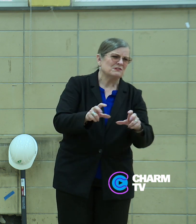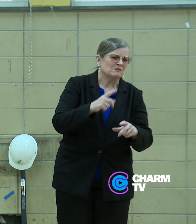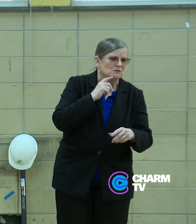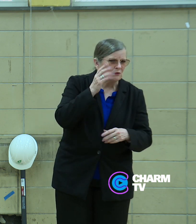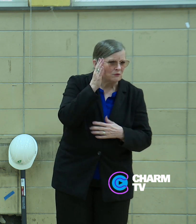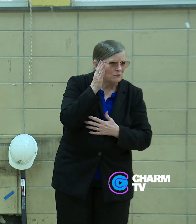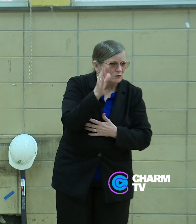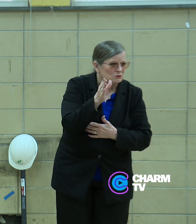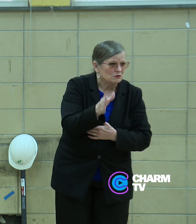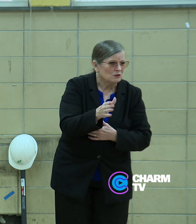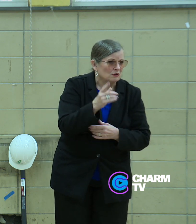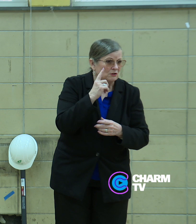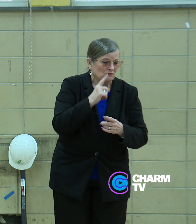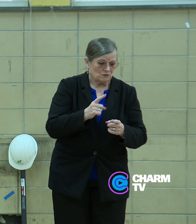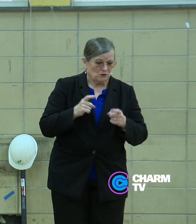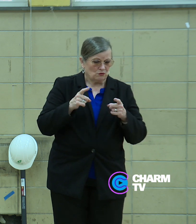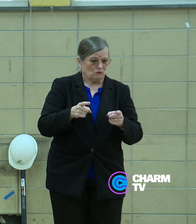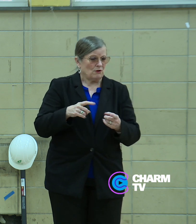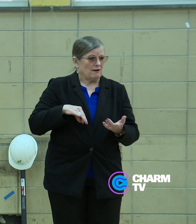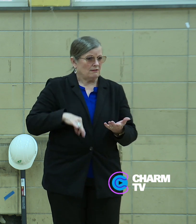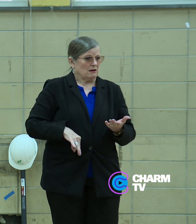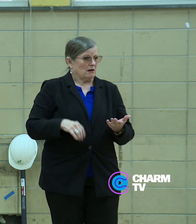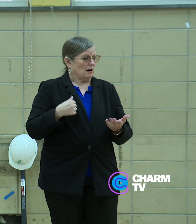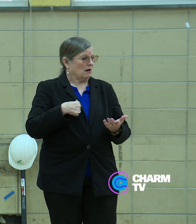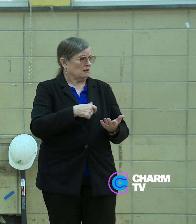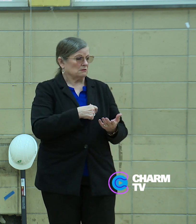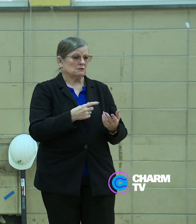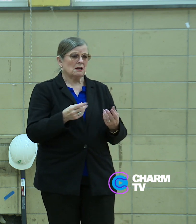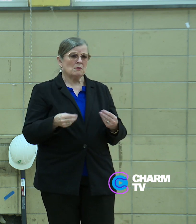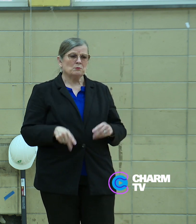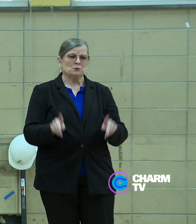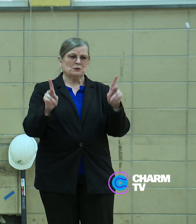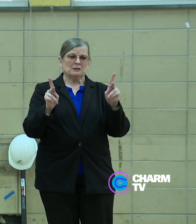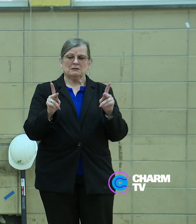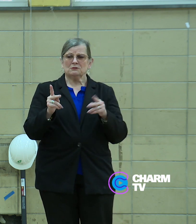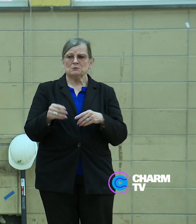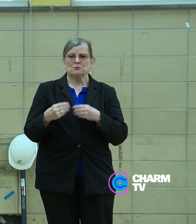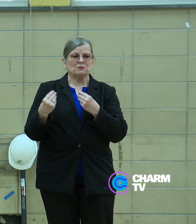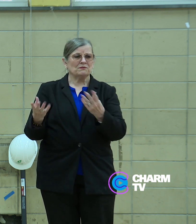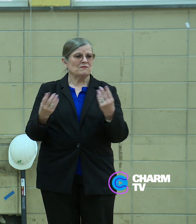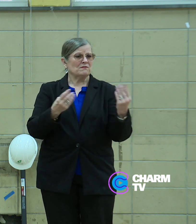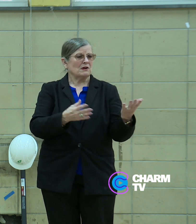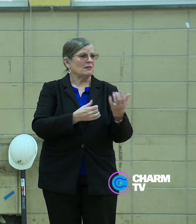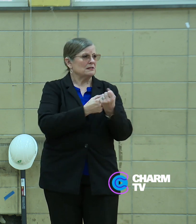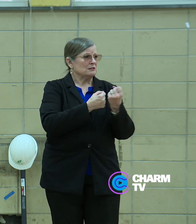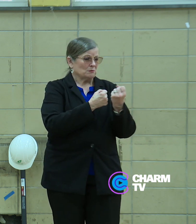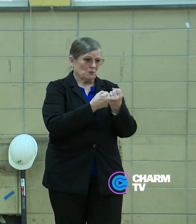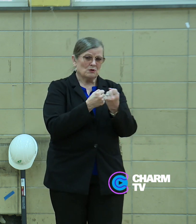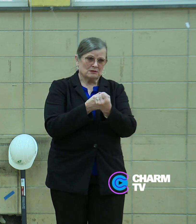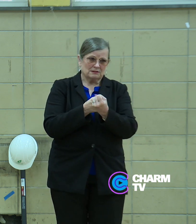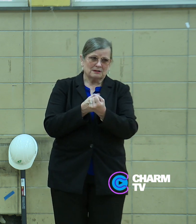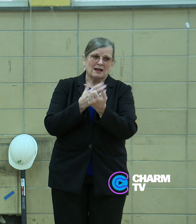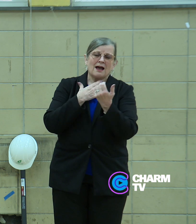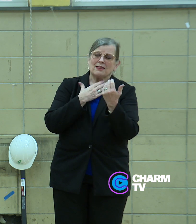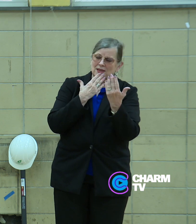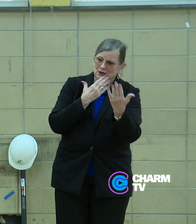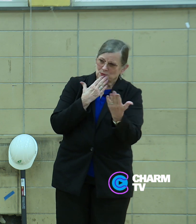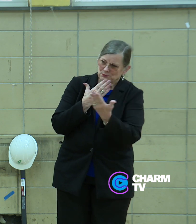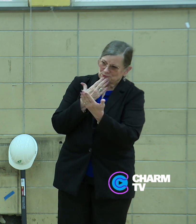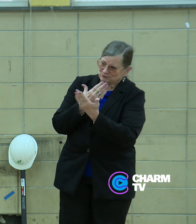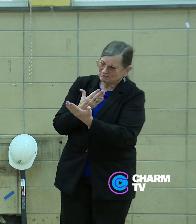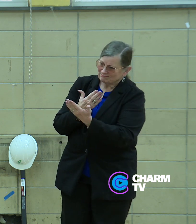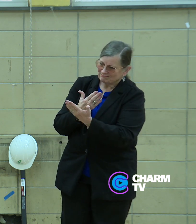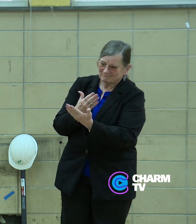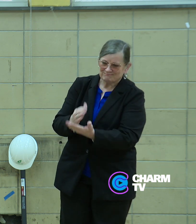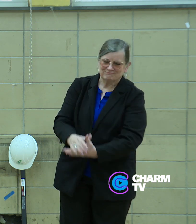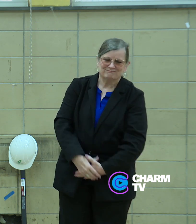and for granting us this opportunity to provide our support. I thank you.